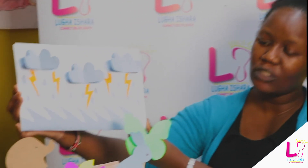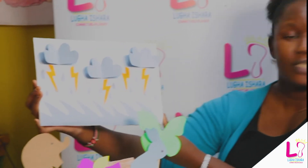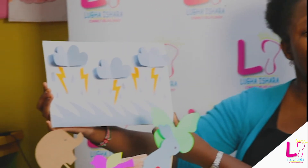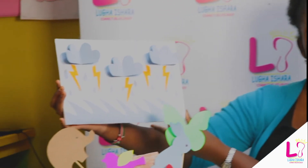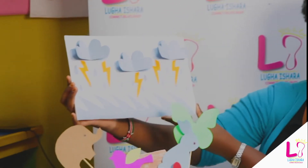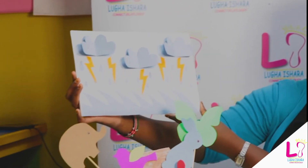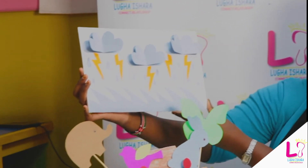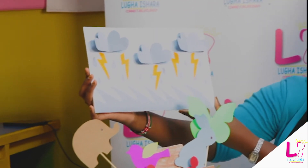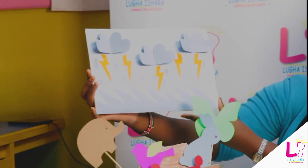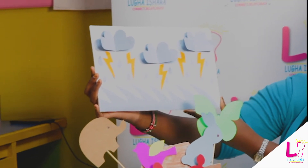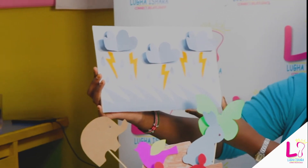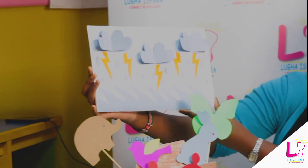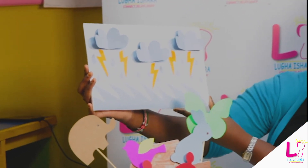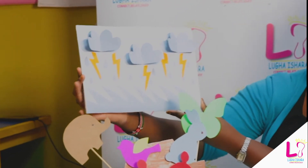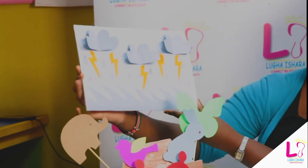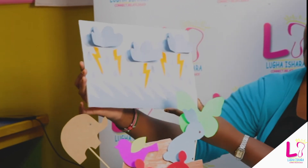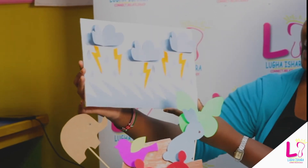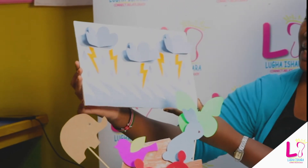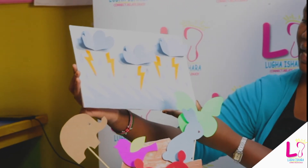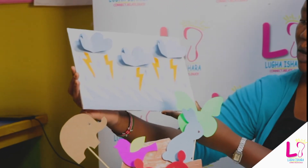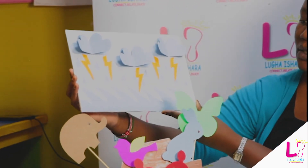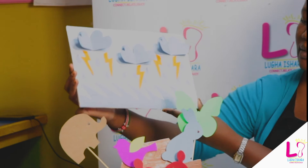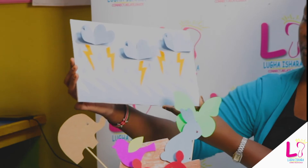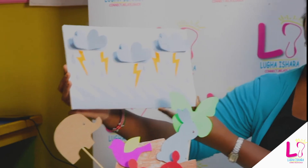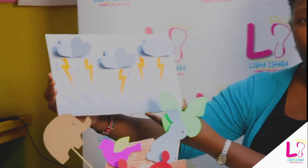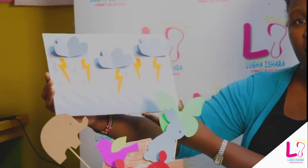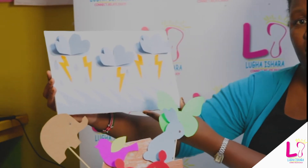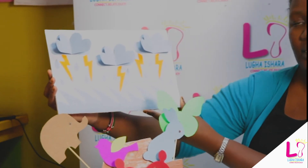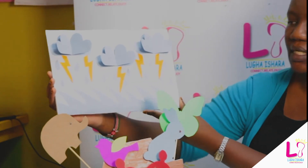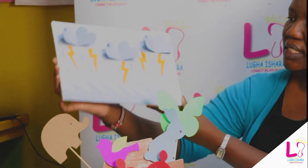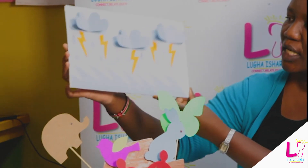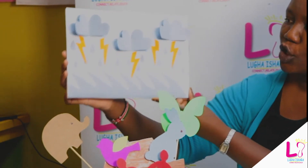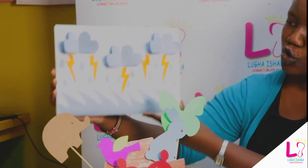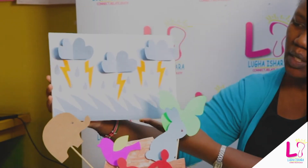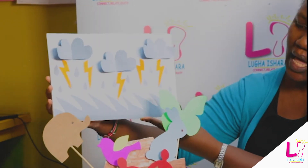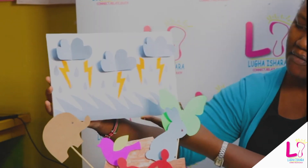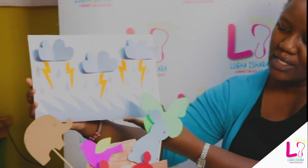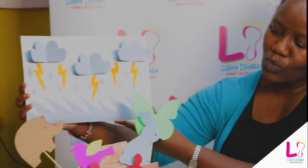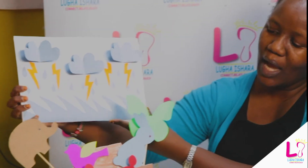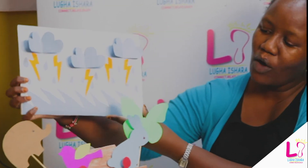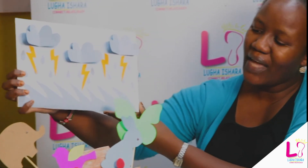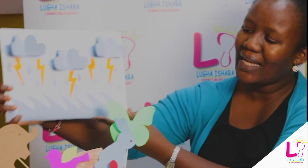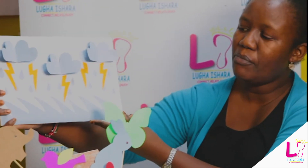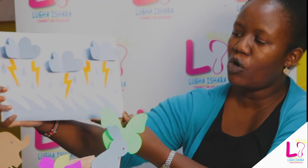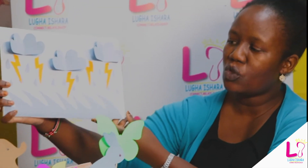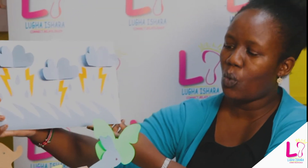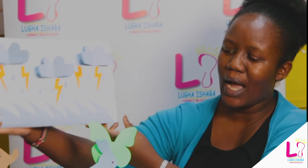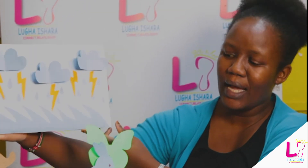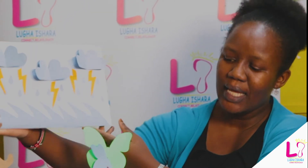as you're telling your story, which I hope you will tell each other in the house, whatever else it is, you will have this where all the animals were in